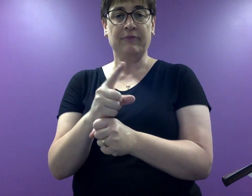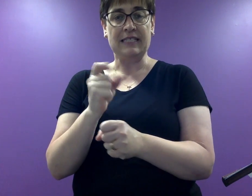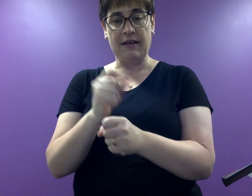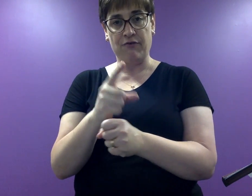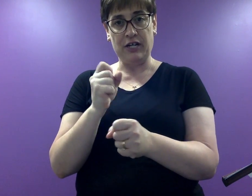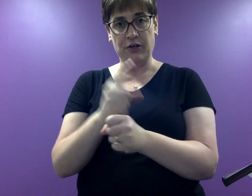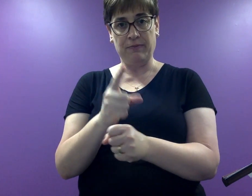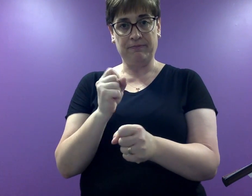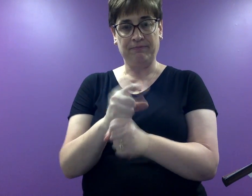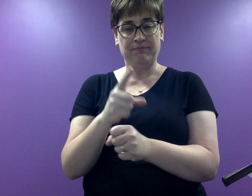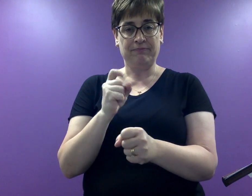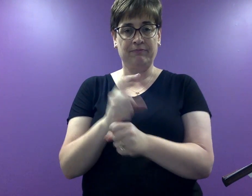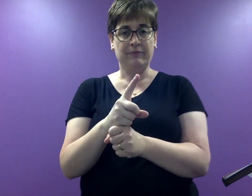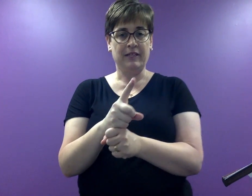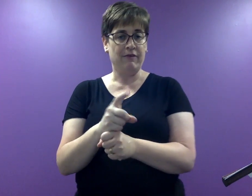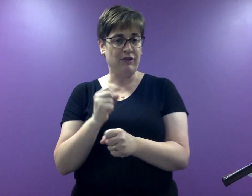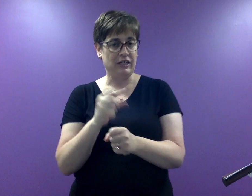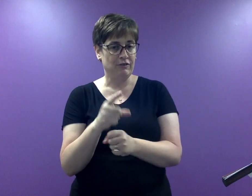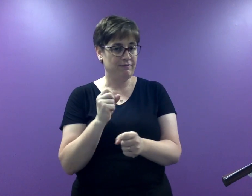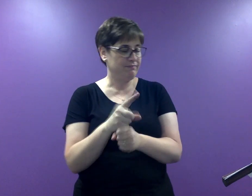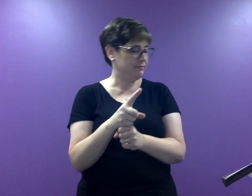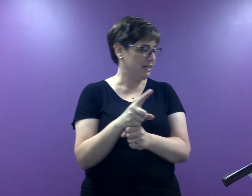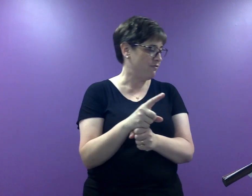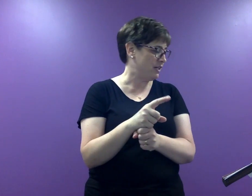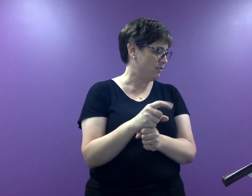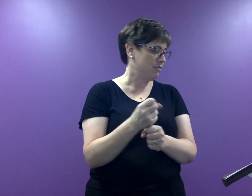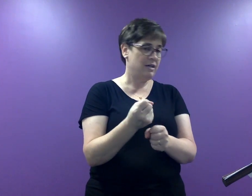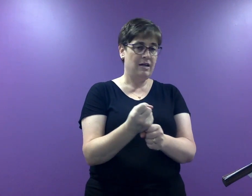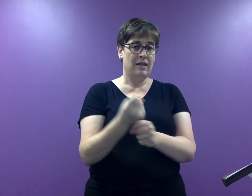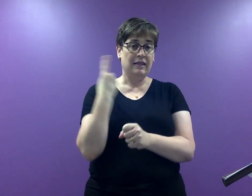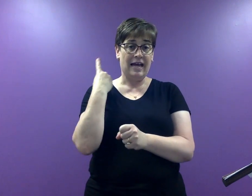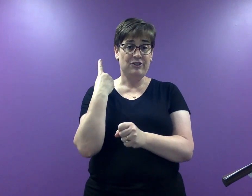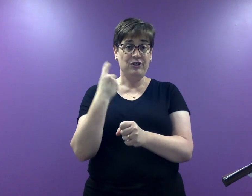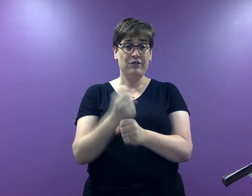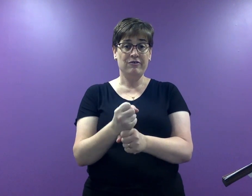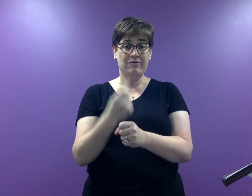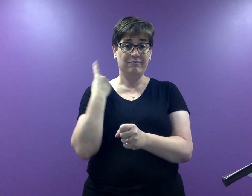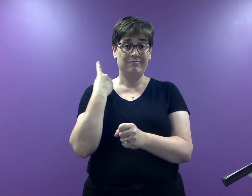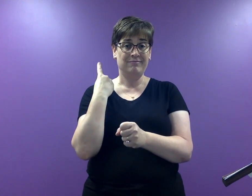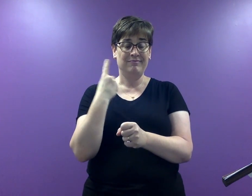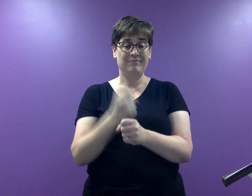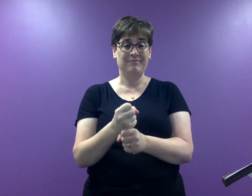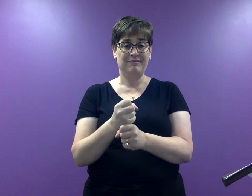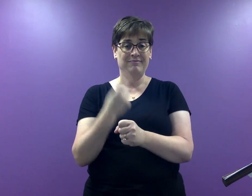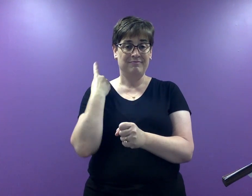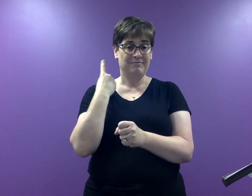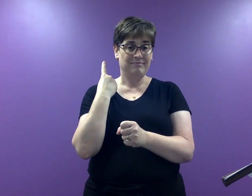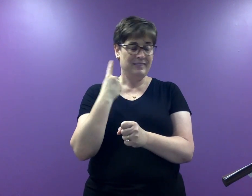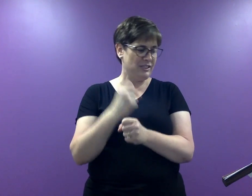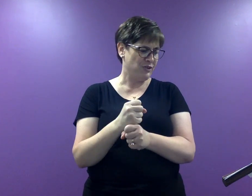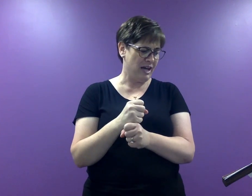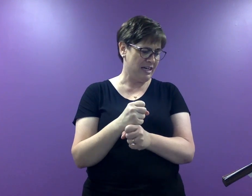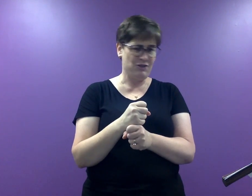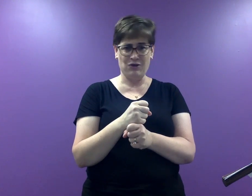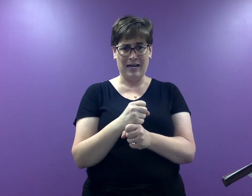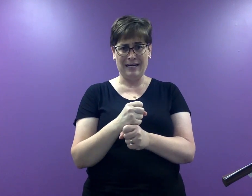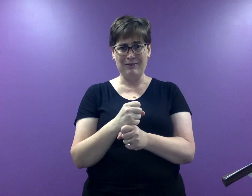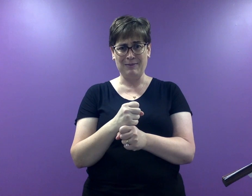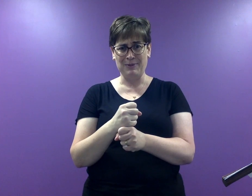That's every year. Every year. Every year. Last year, these are not in your handouts, I'm